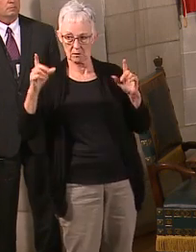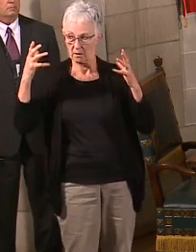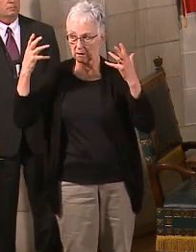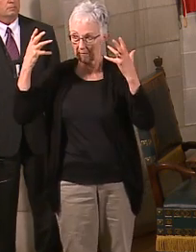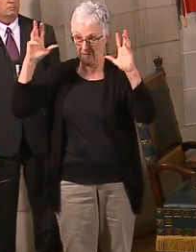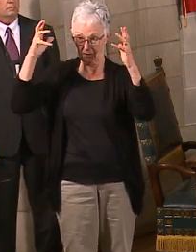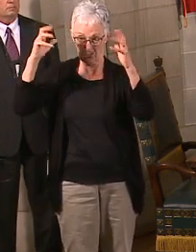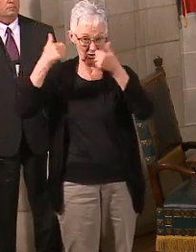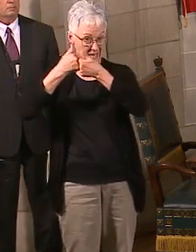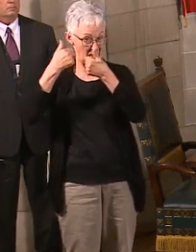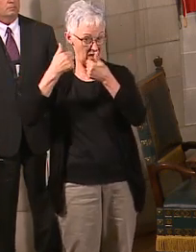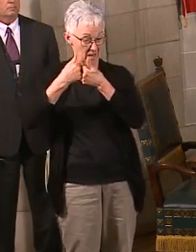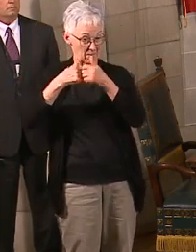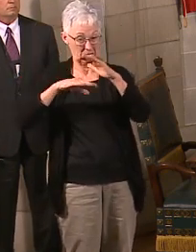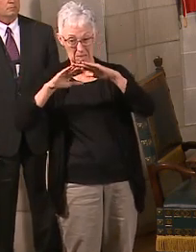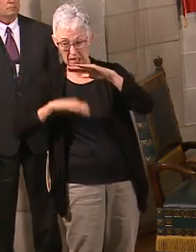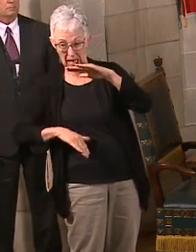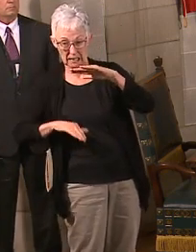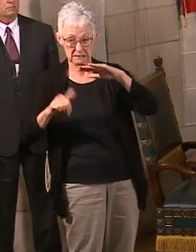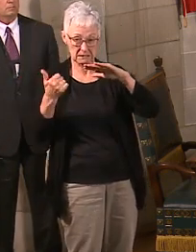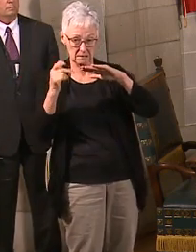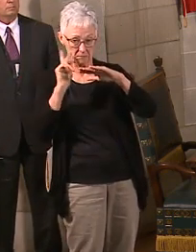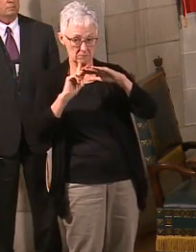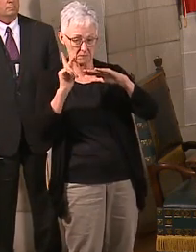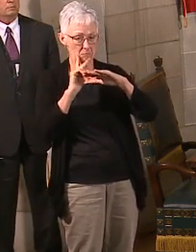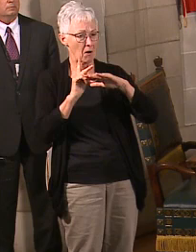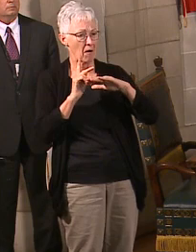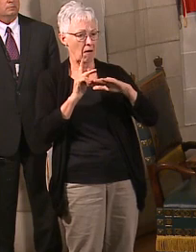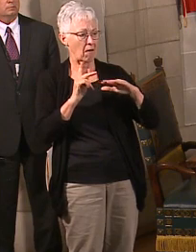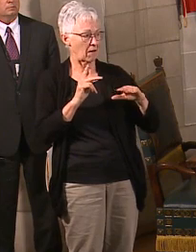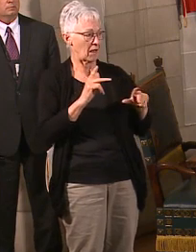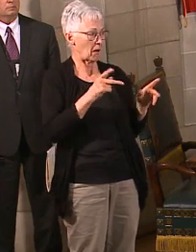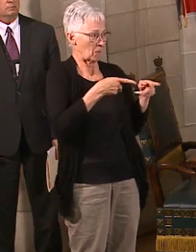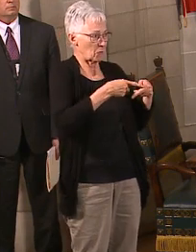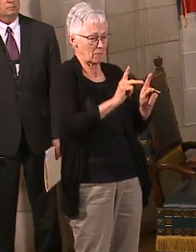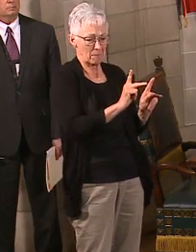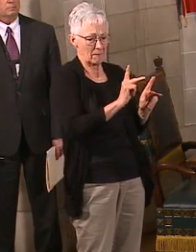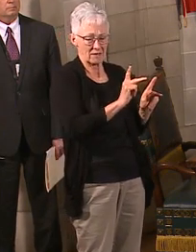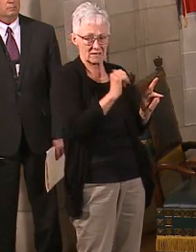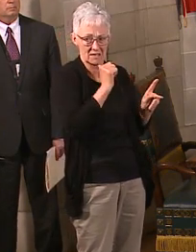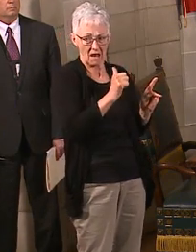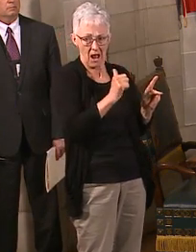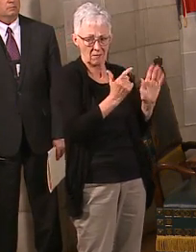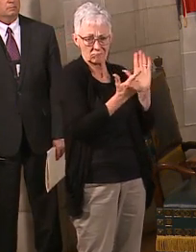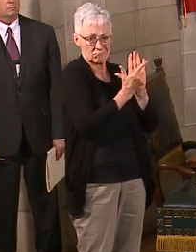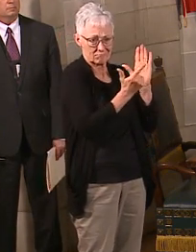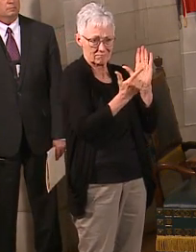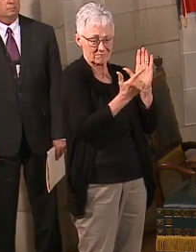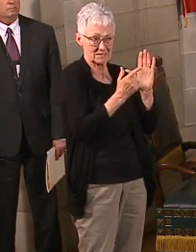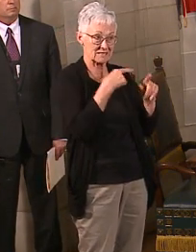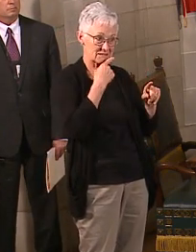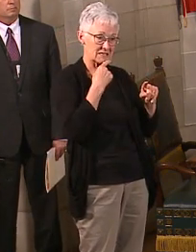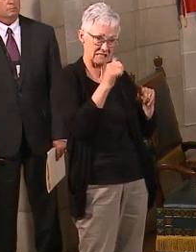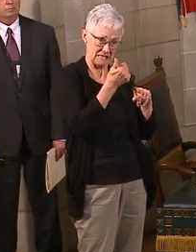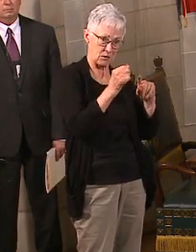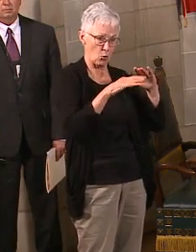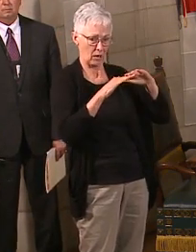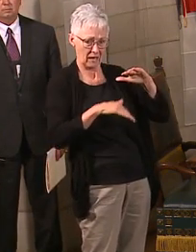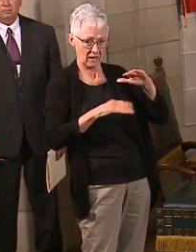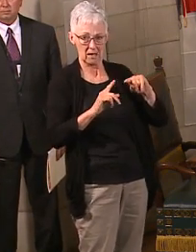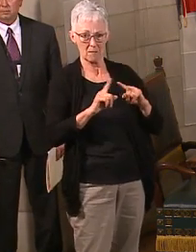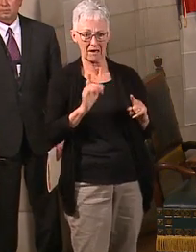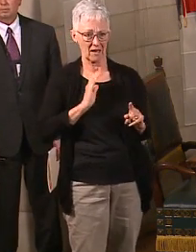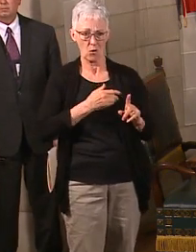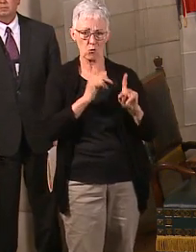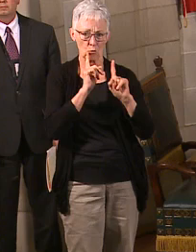10 people would be allowable under the directives, but folks, what we really want you to do is think about the spirit of the law here, right? We're really trying to get people to stay home